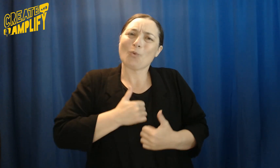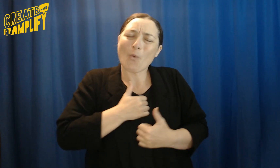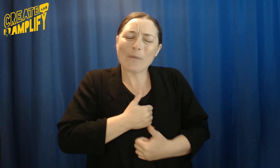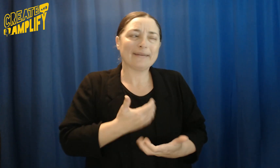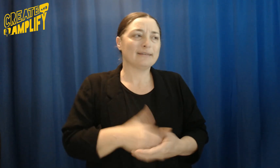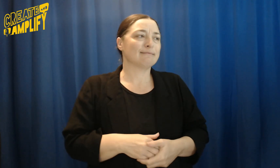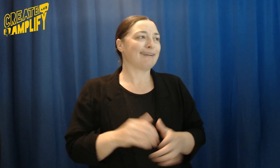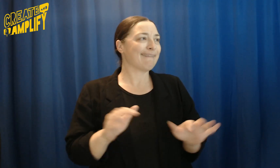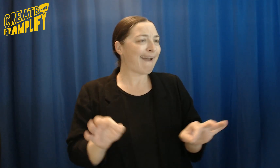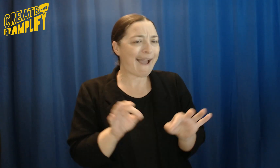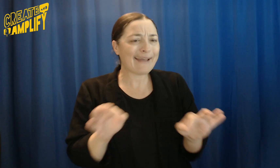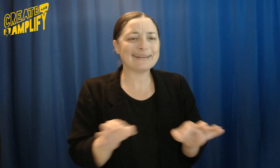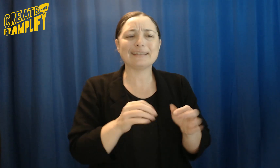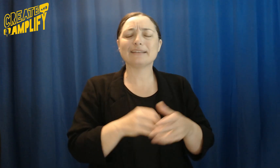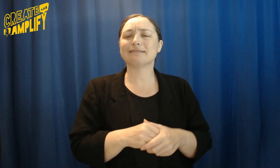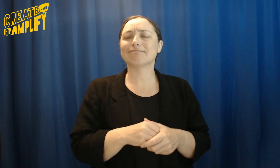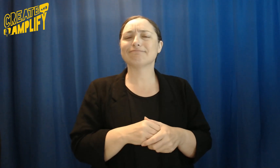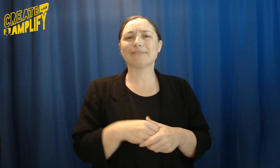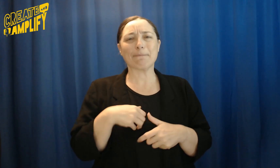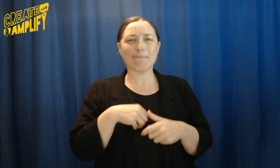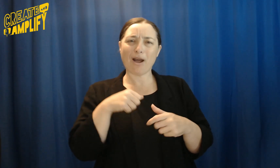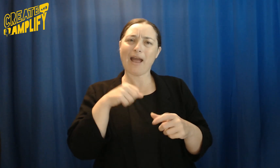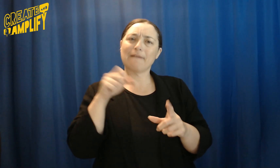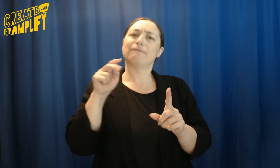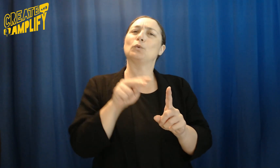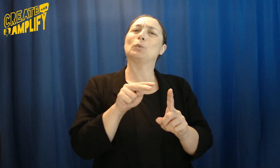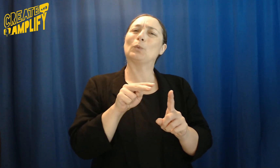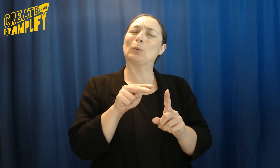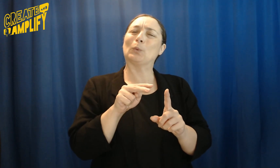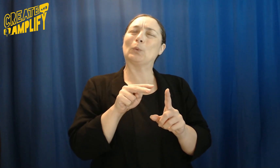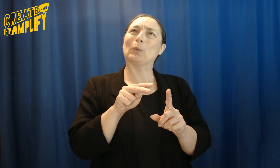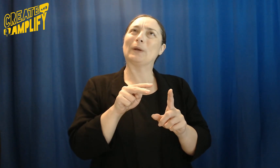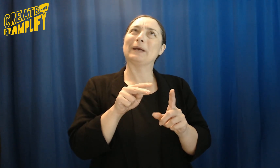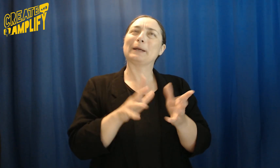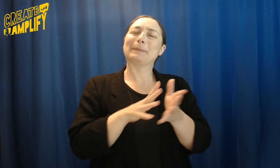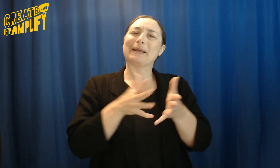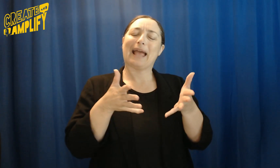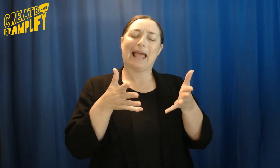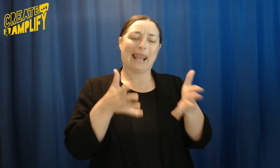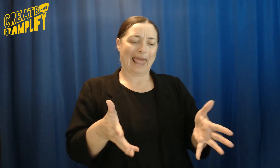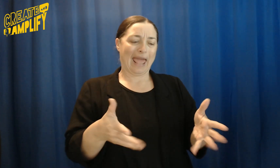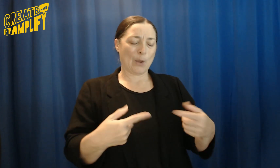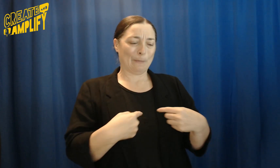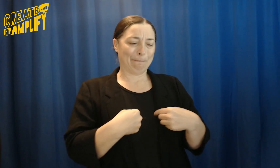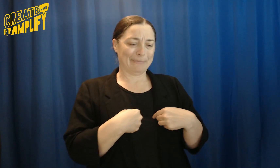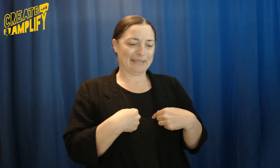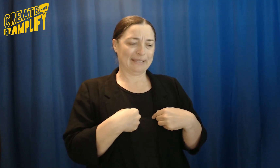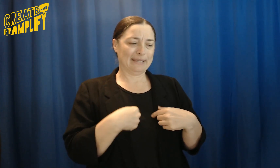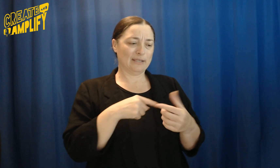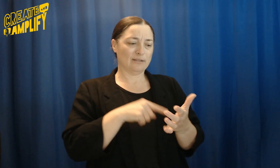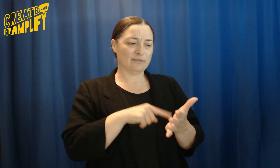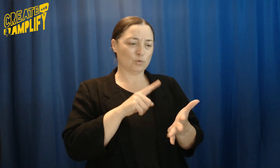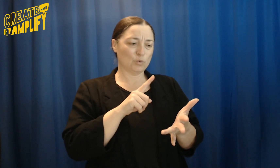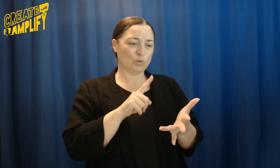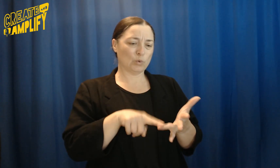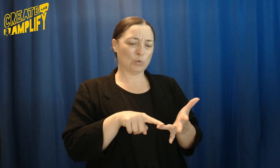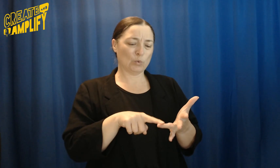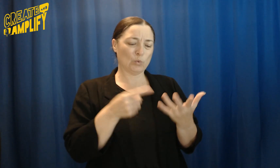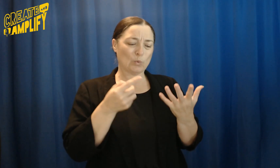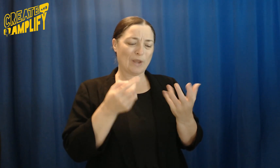at the world. It's allowing myself to really inhabit a creative life,